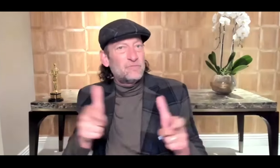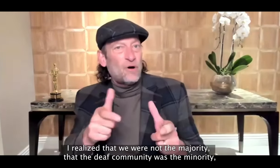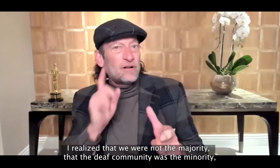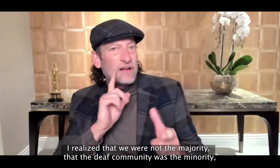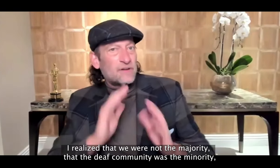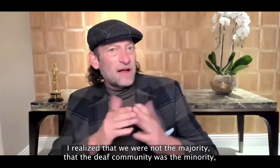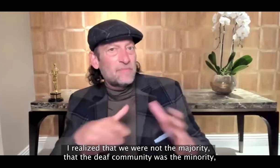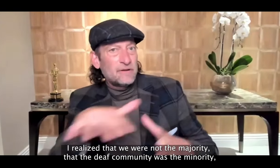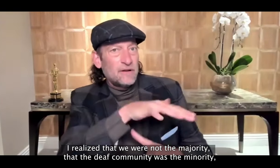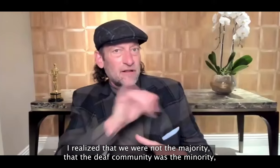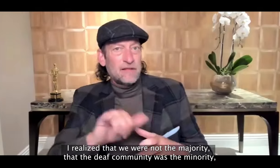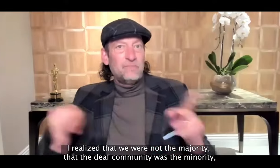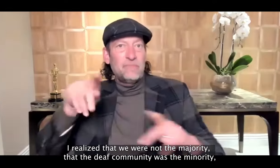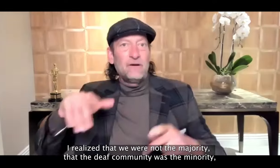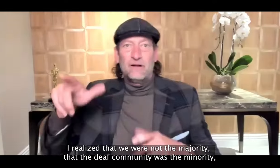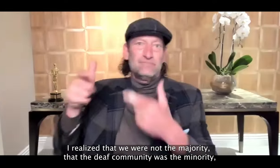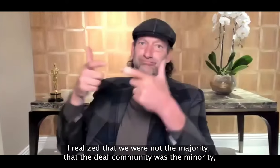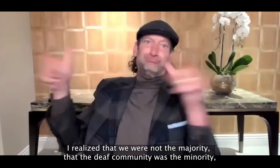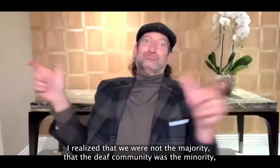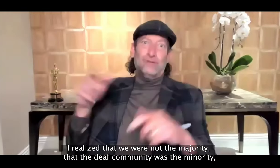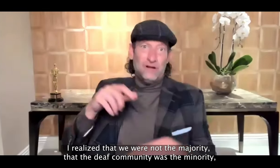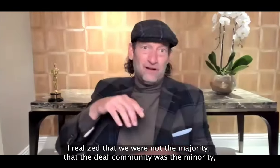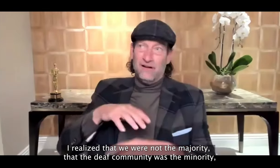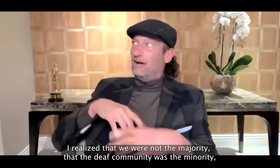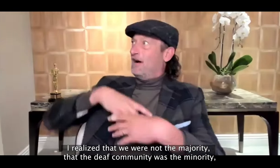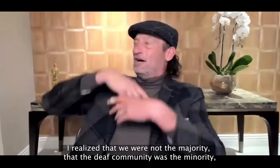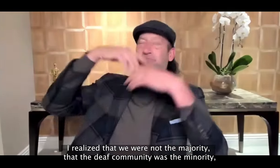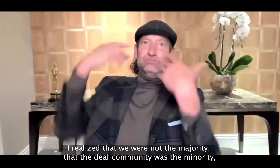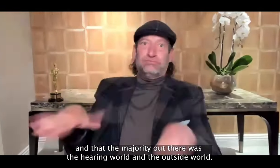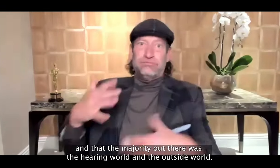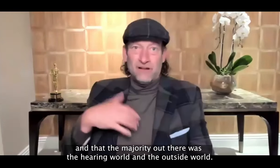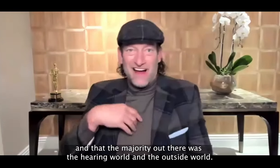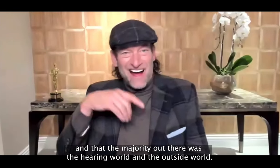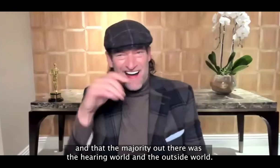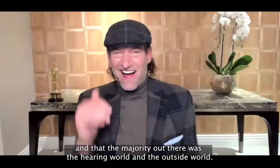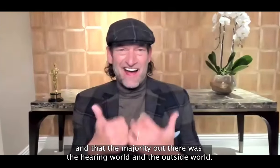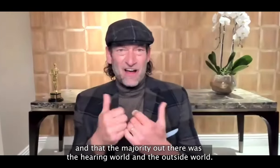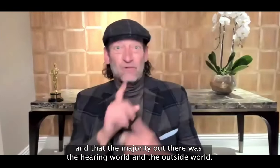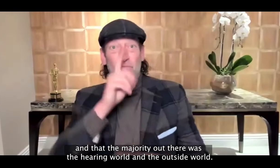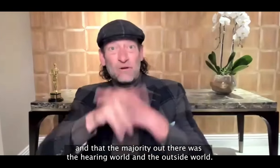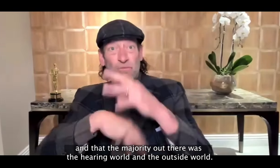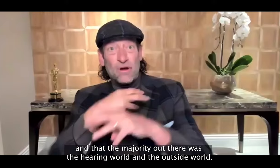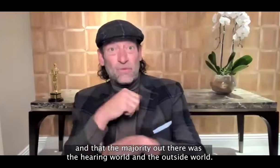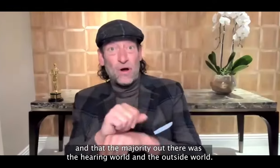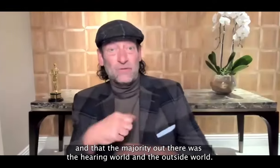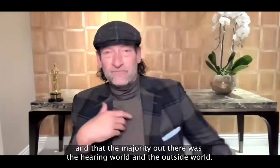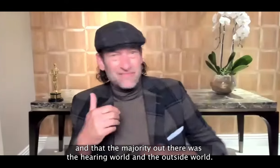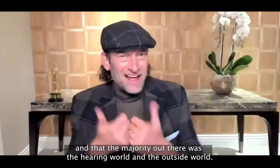I realized that we were not the majority, that the deaf community was the minority, and that the majority out there was the hearing world and the